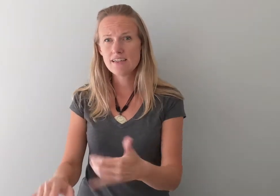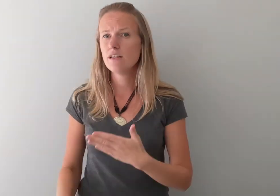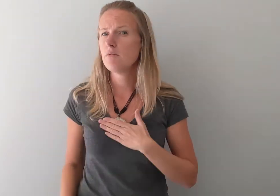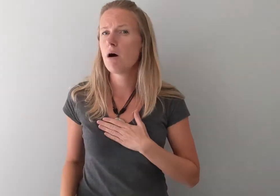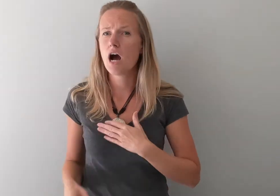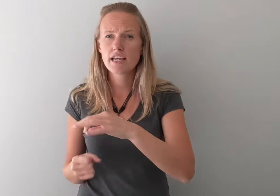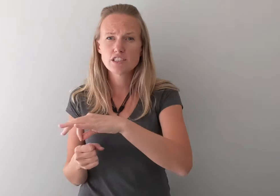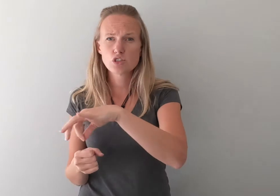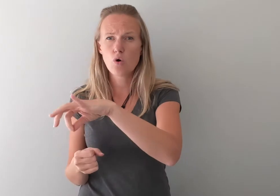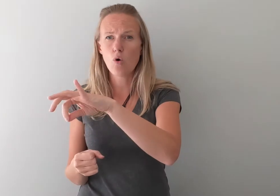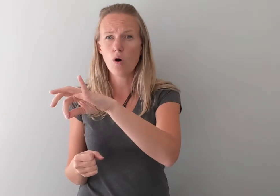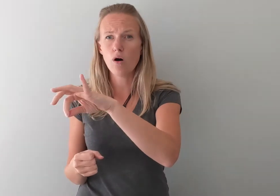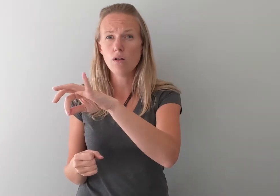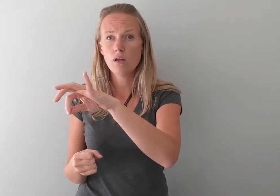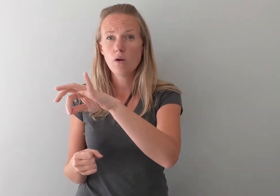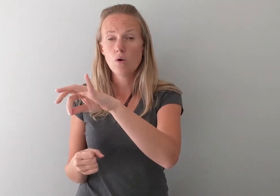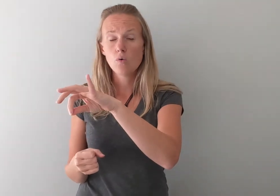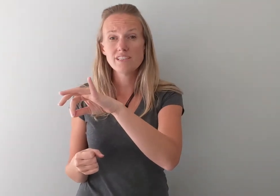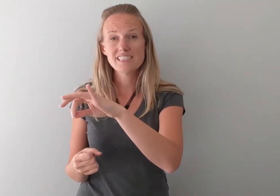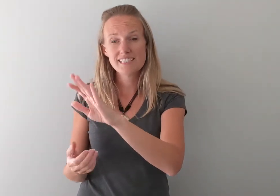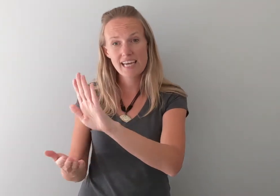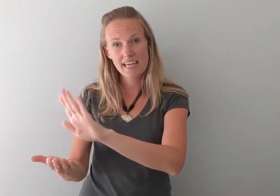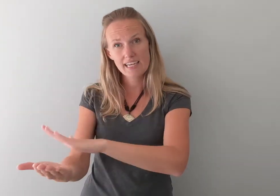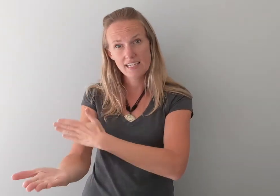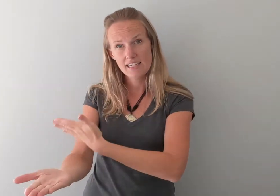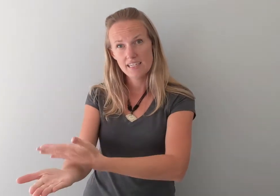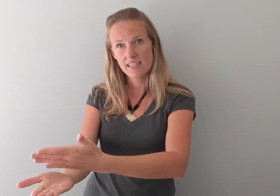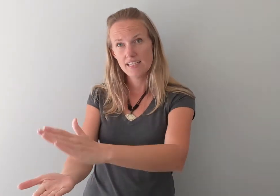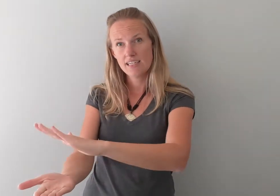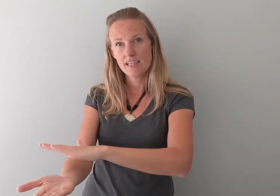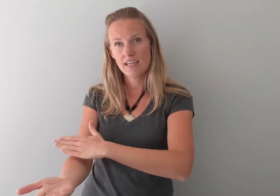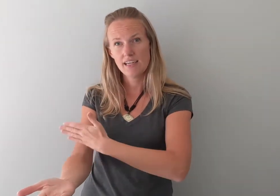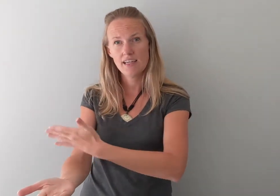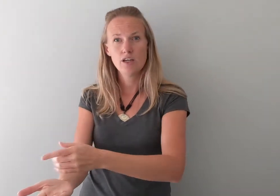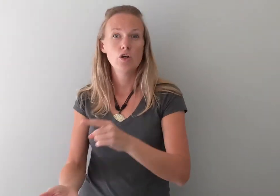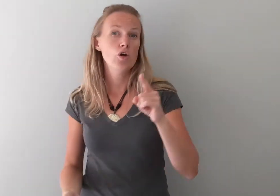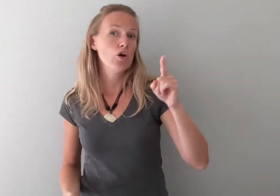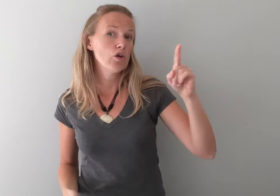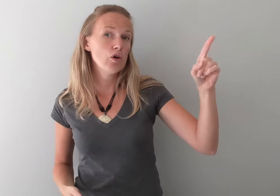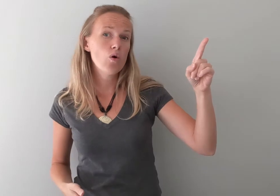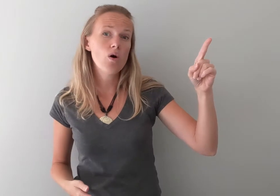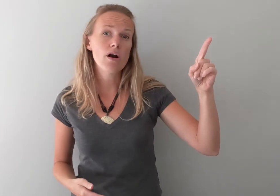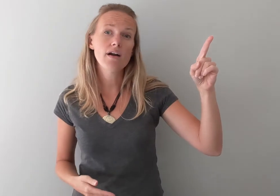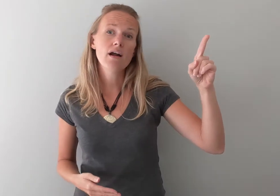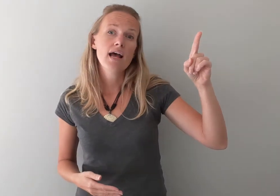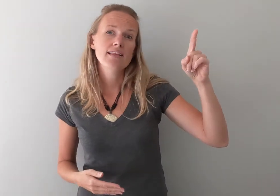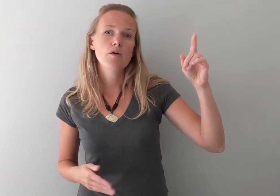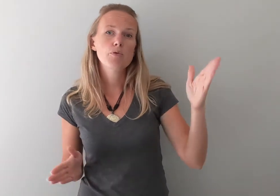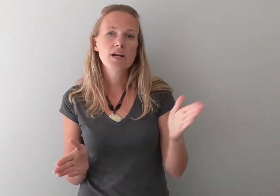Still my soul will sing, okay? Your. Now praise